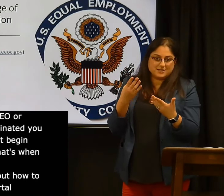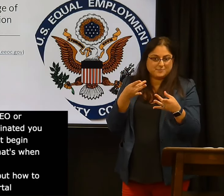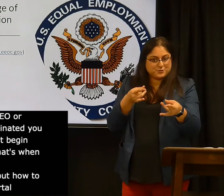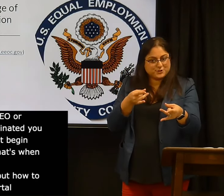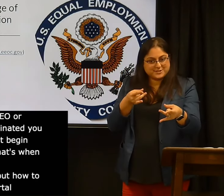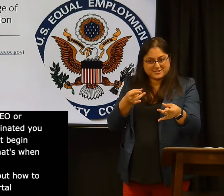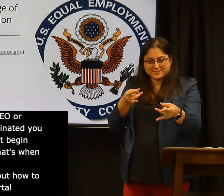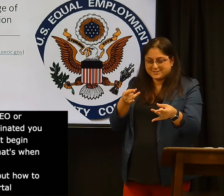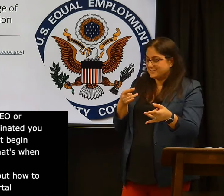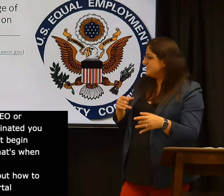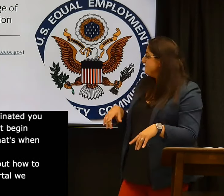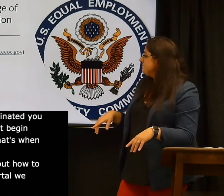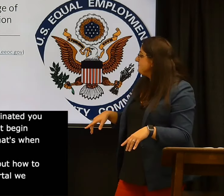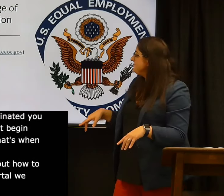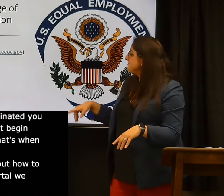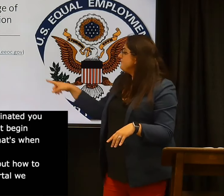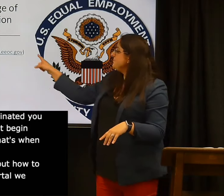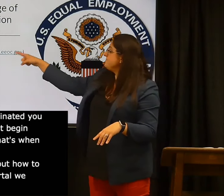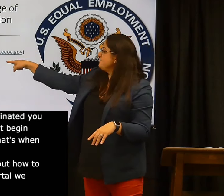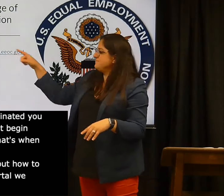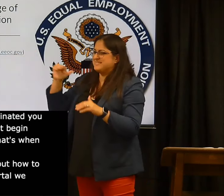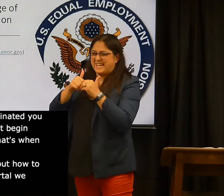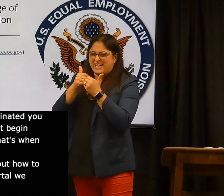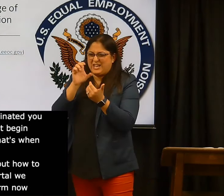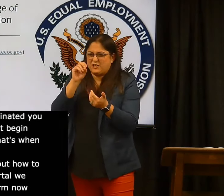can do it online. It's so much easier, so much smoother.